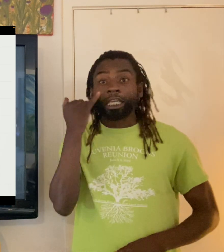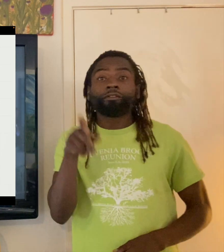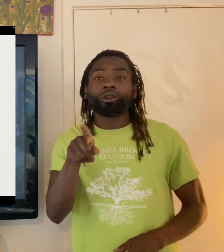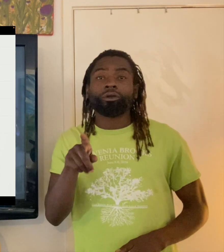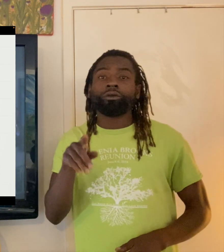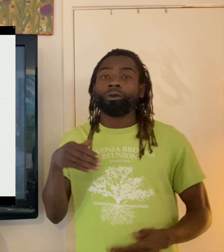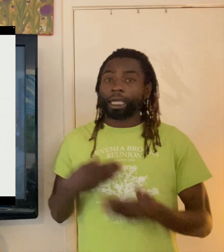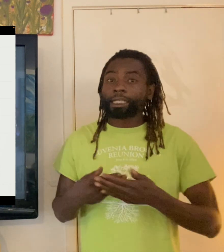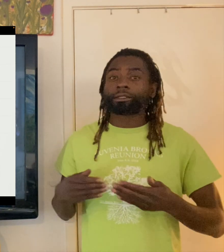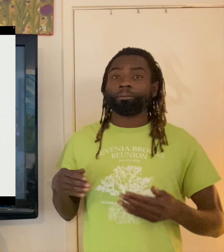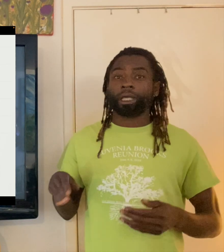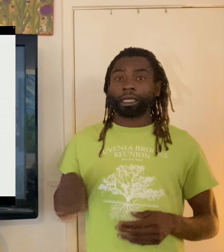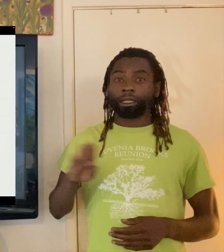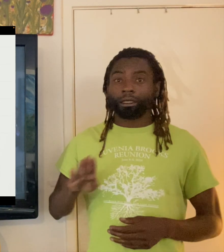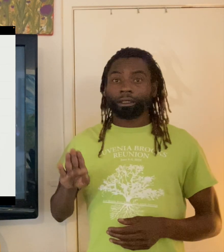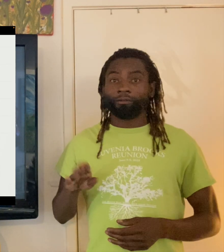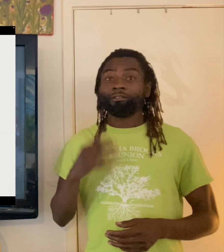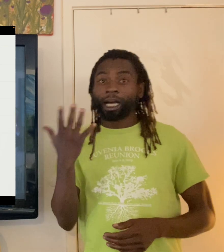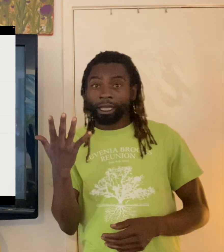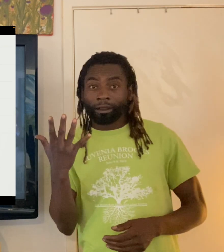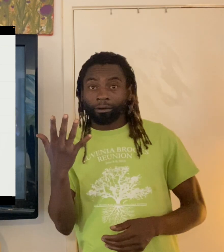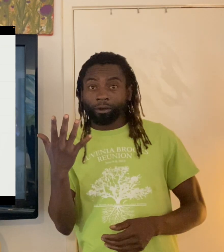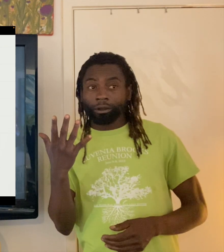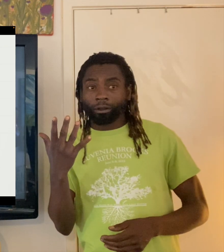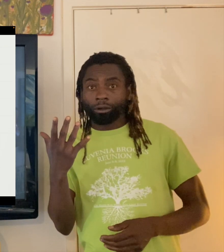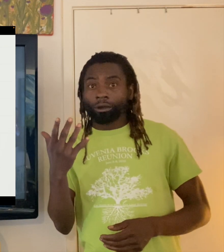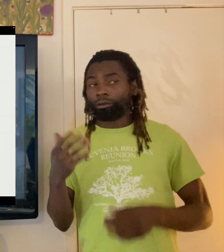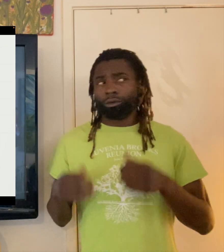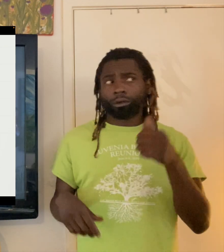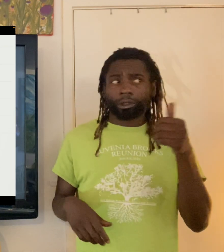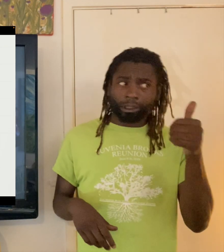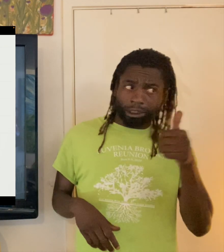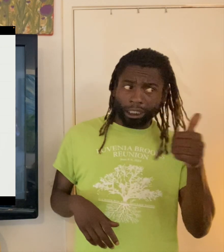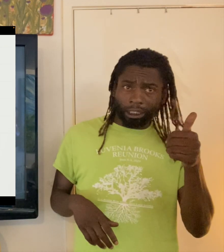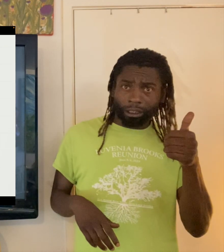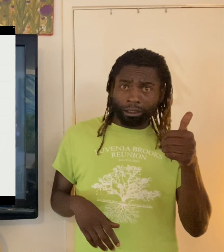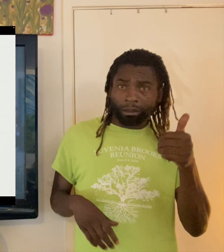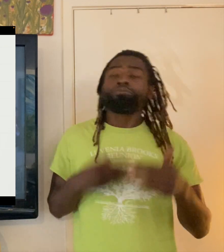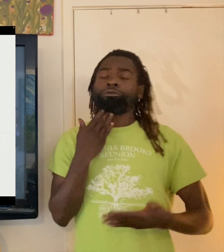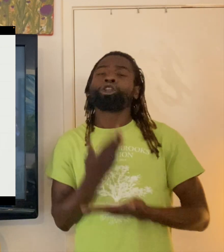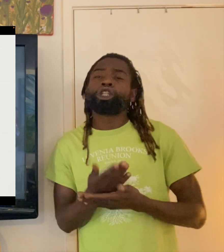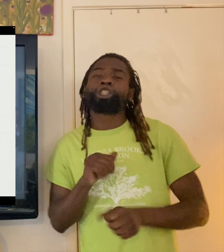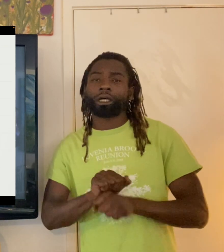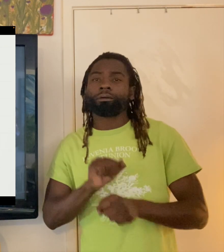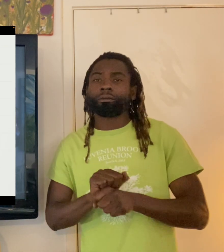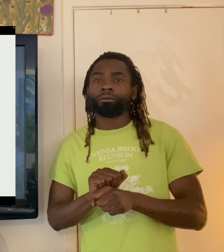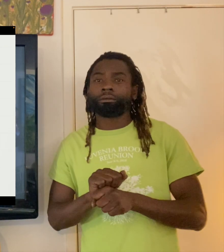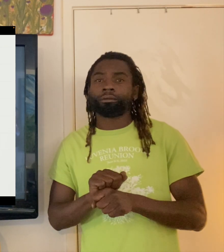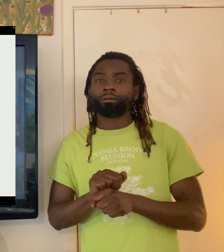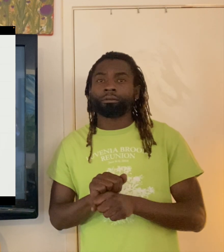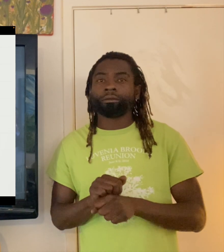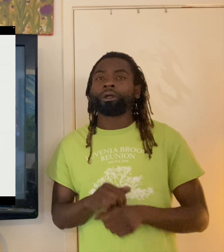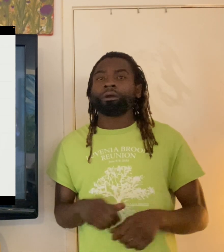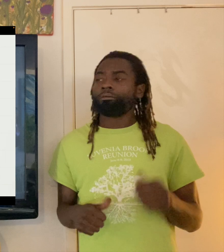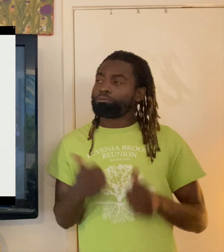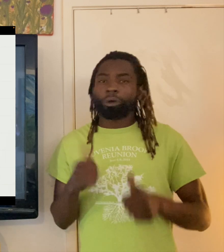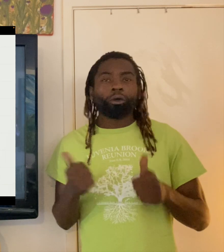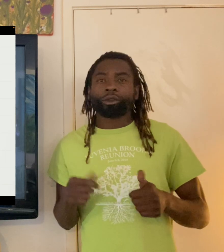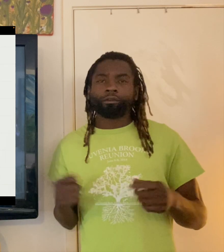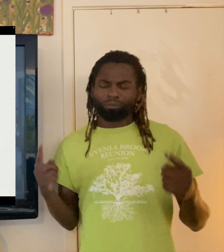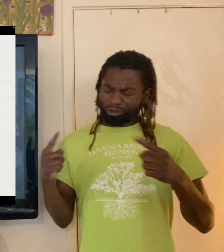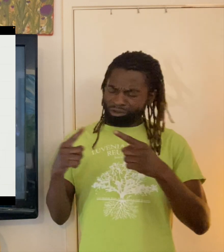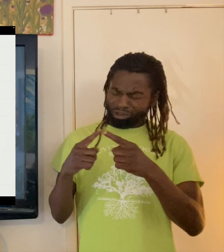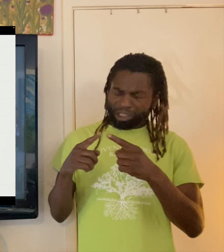good job. If you estimated that there were 5 or 10 bananas, also good job, because 5